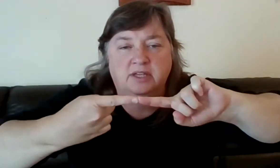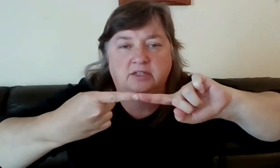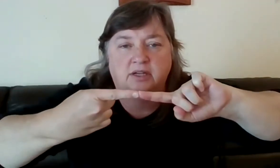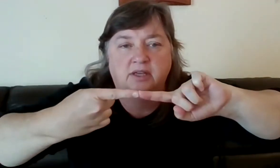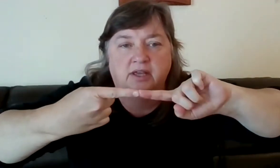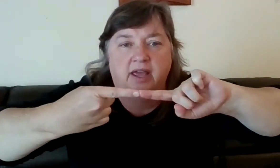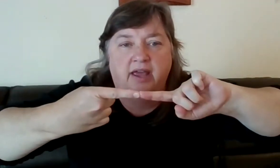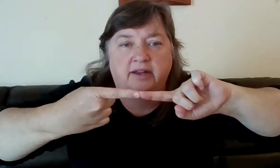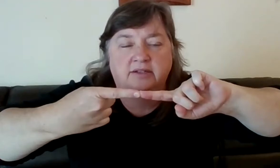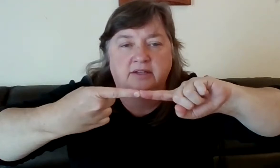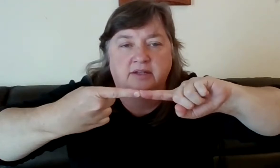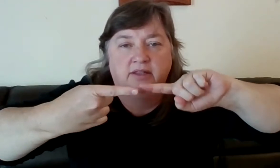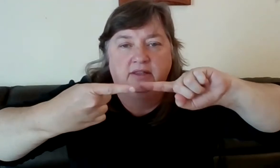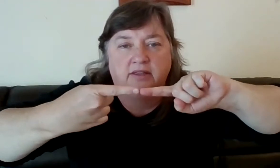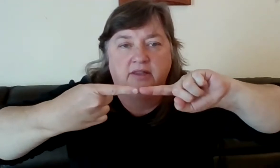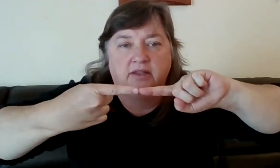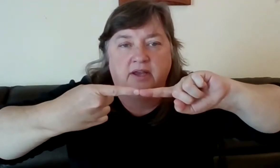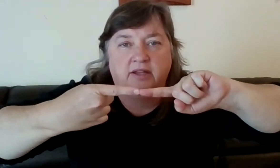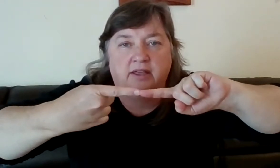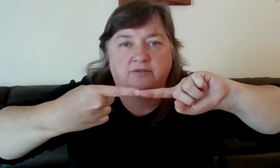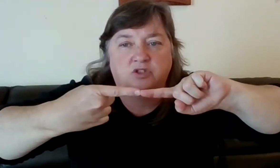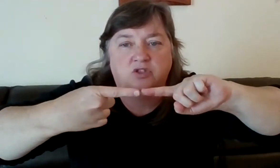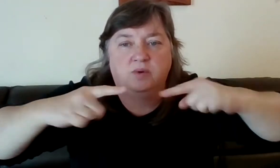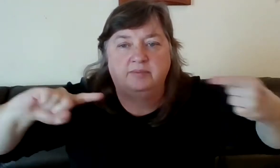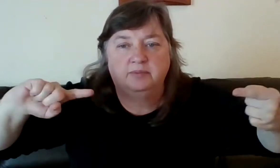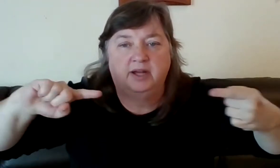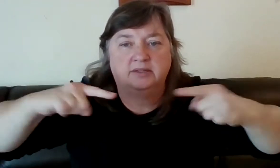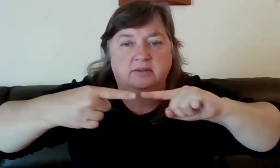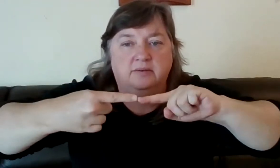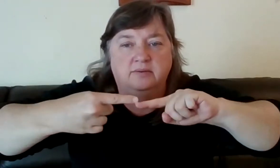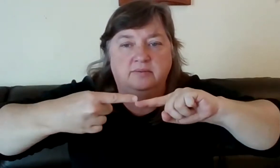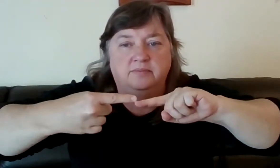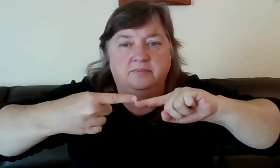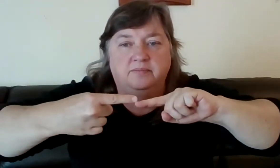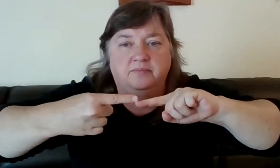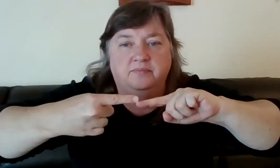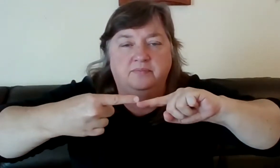hit and they've swapped spots.